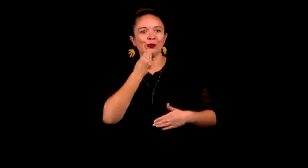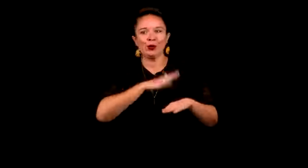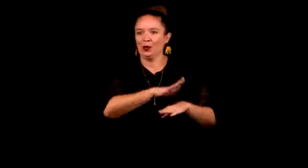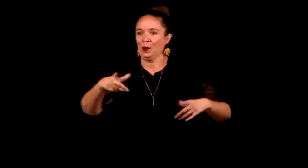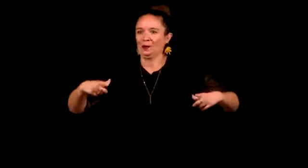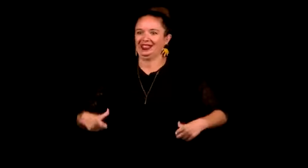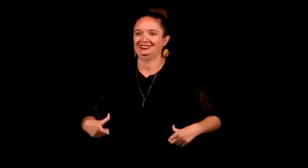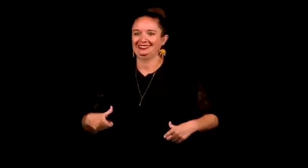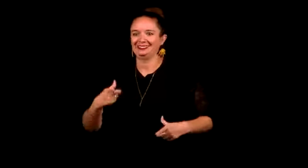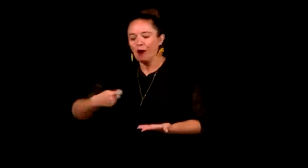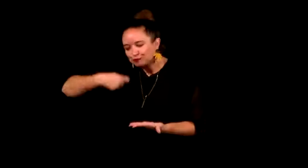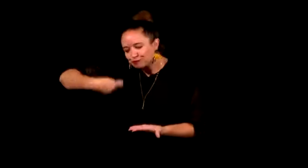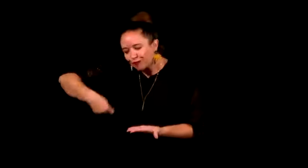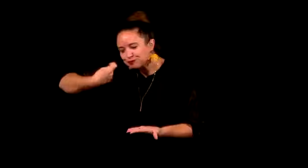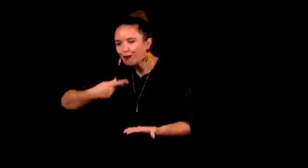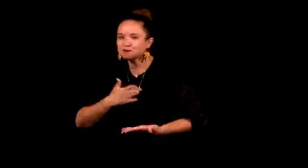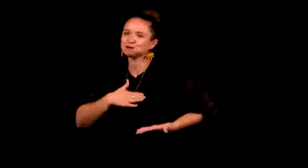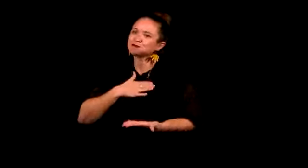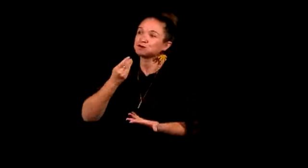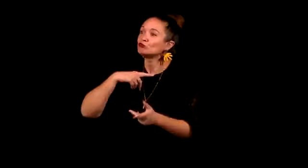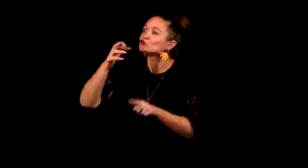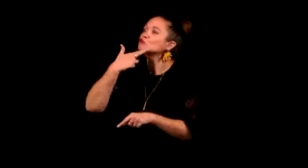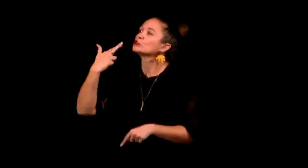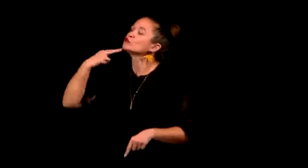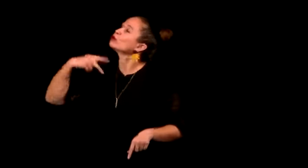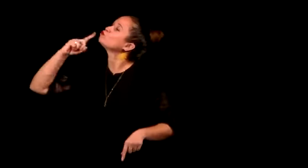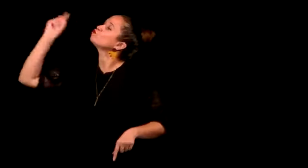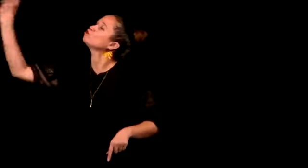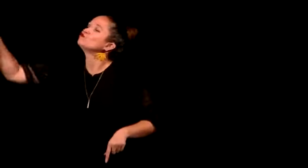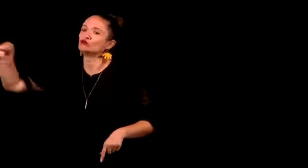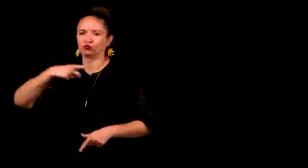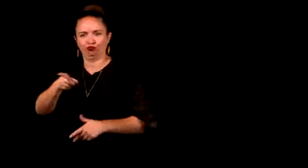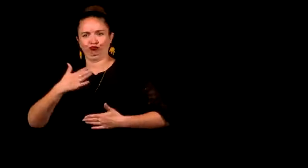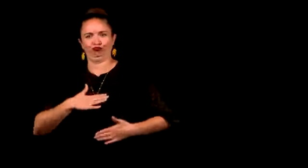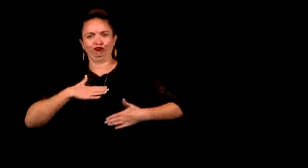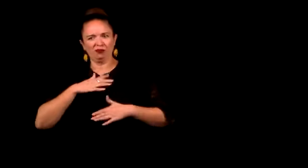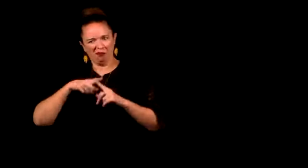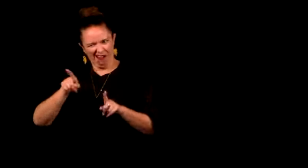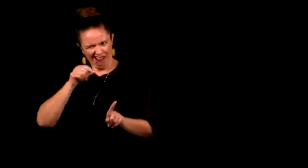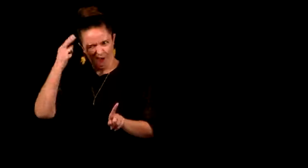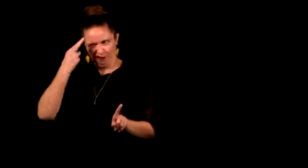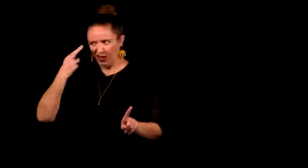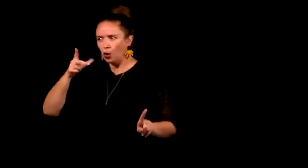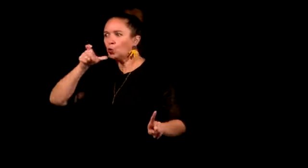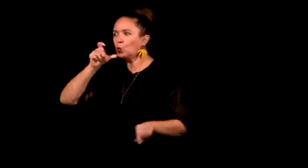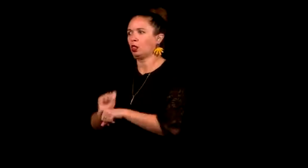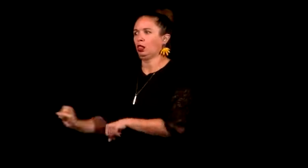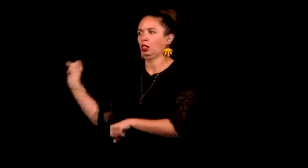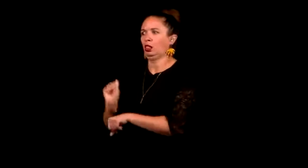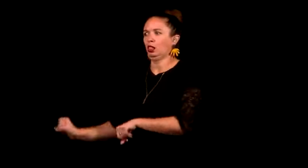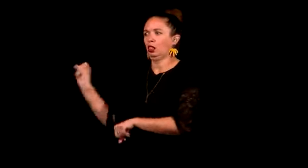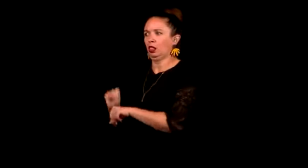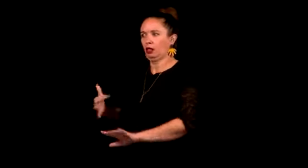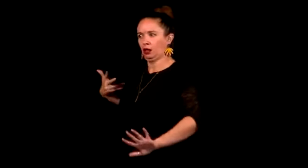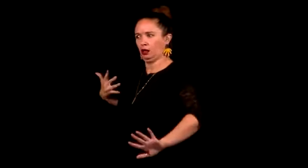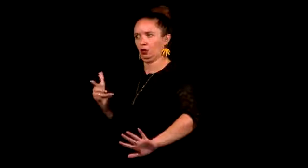tough. We all enjoy the results on our plates as we eat, but do you realize who's doing all